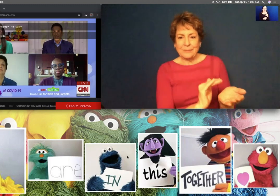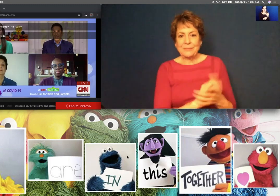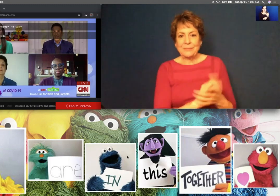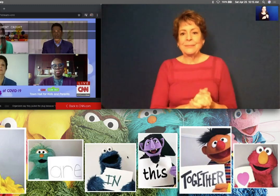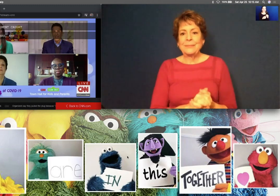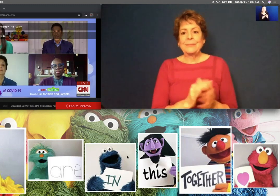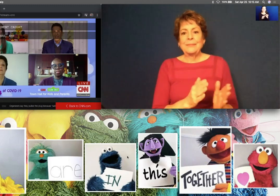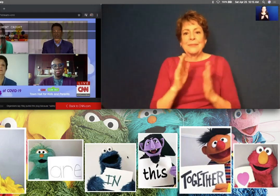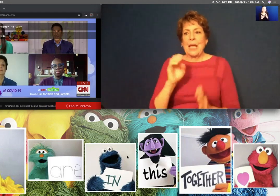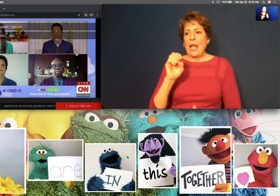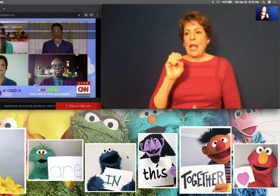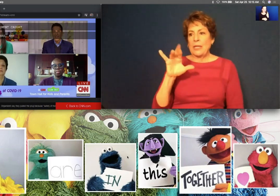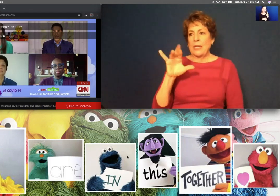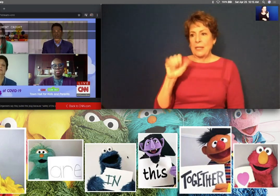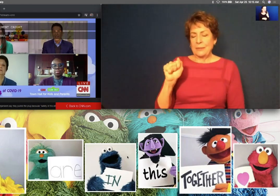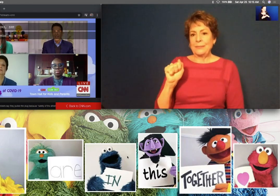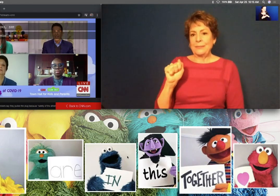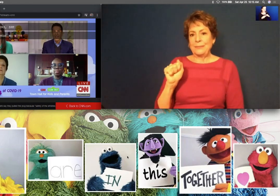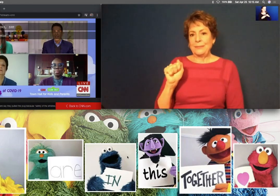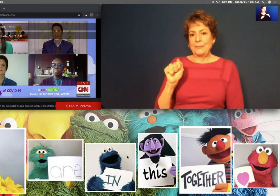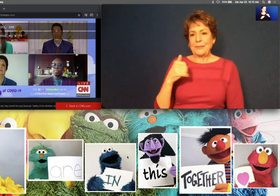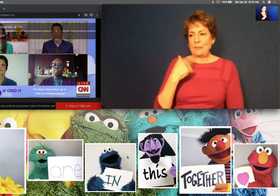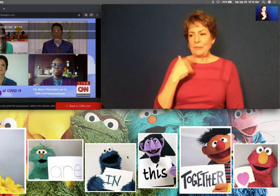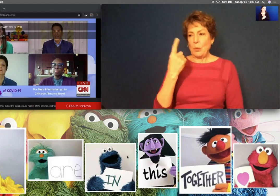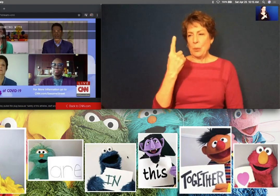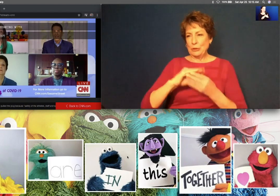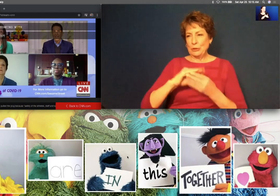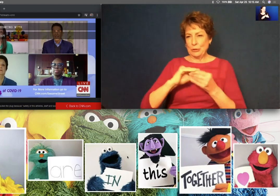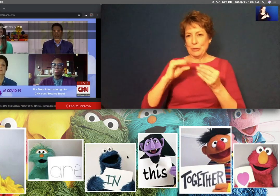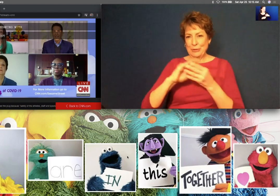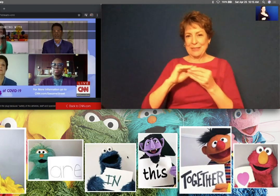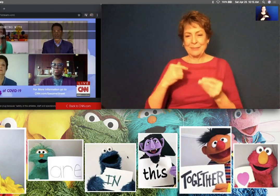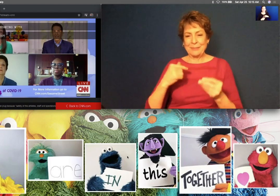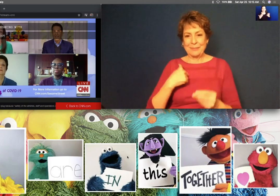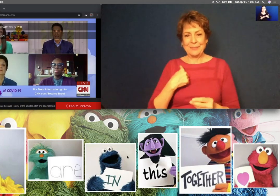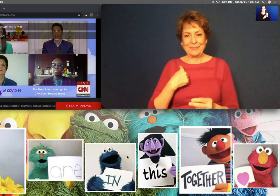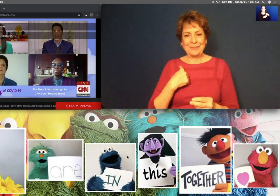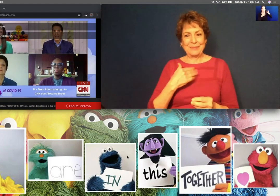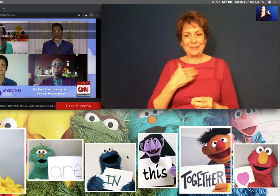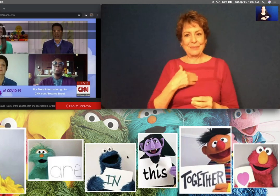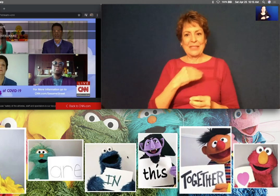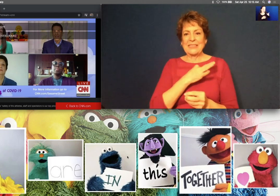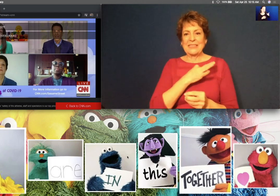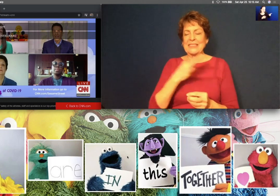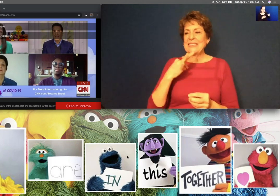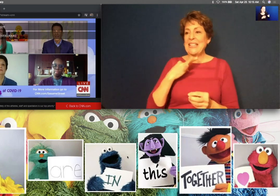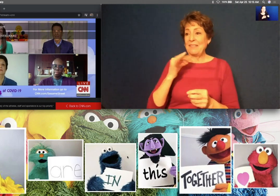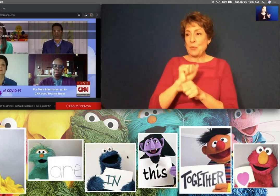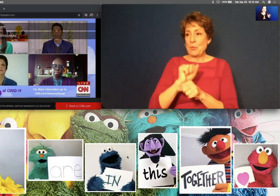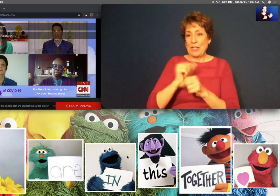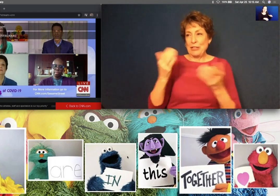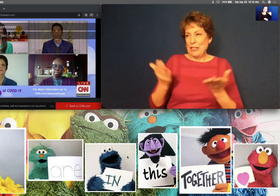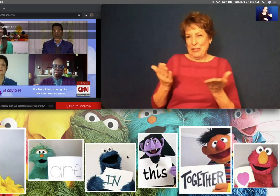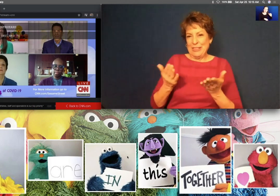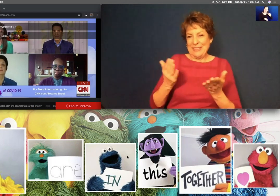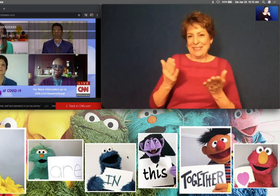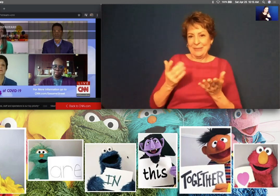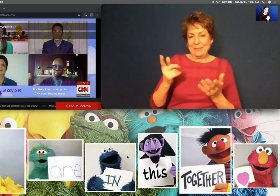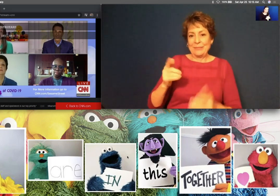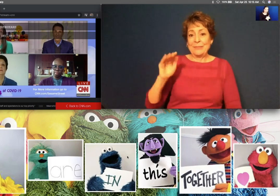overheard the conversation, she decided to film it. Tanjan agreed to let her mom share it with everyone today, so here it is.